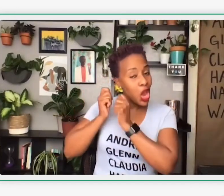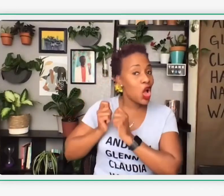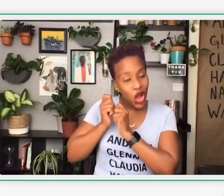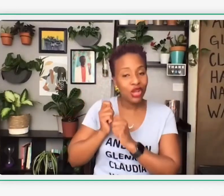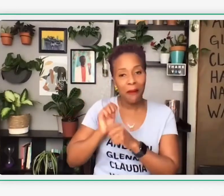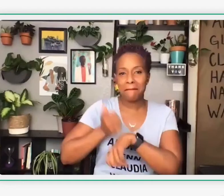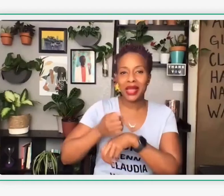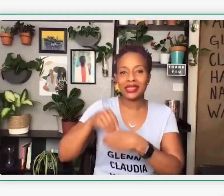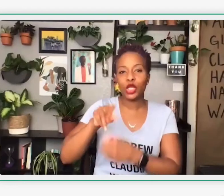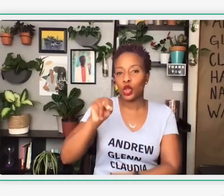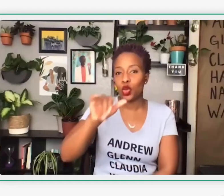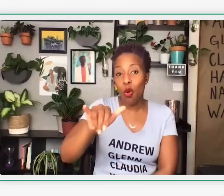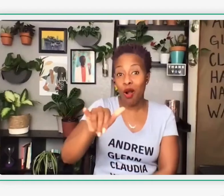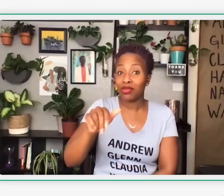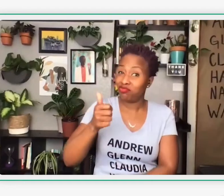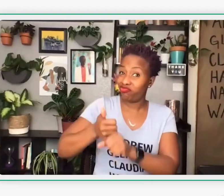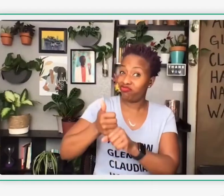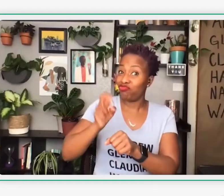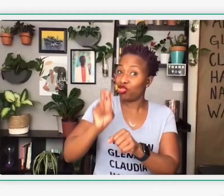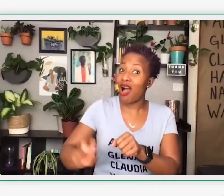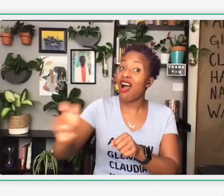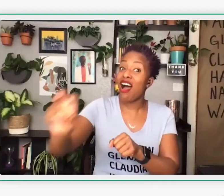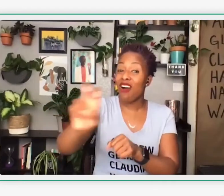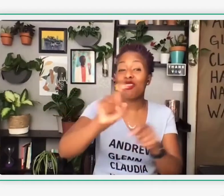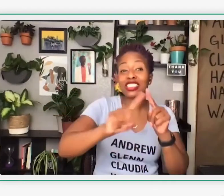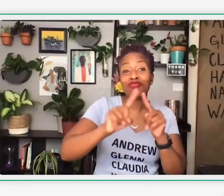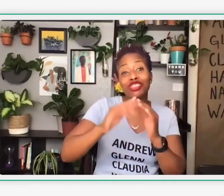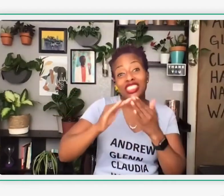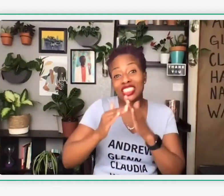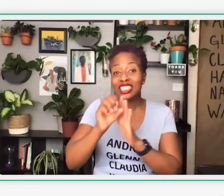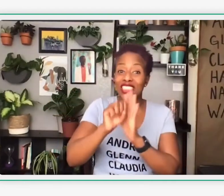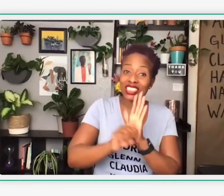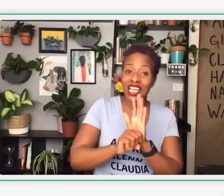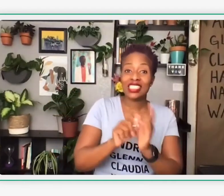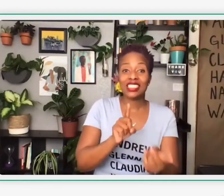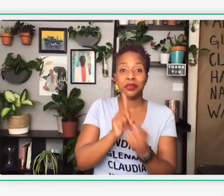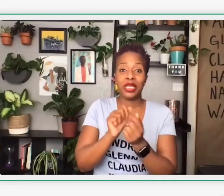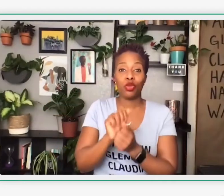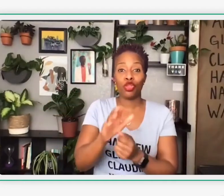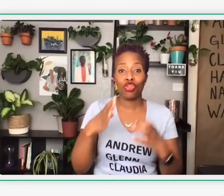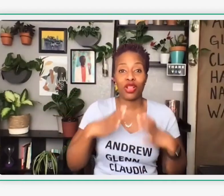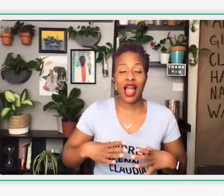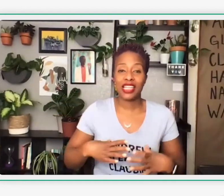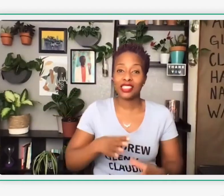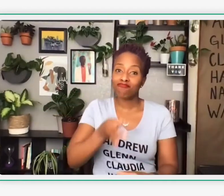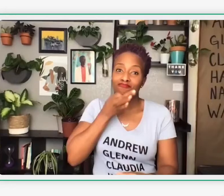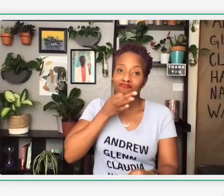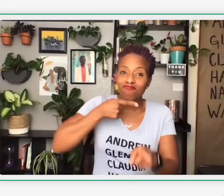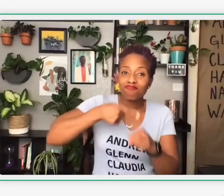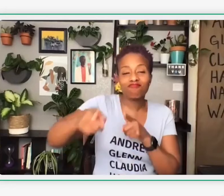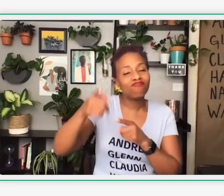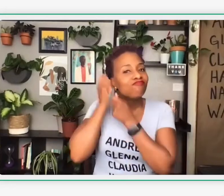She is a hairstylist. She braids hair. She's based in New York. And she actually does travel to different cities and states to meet with